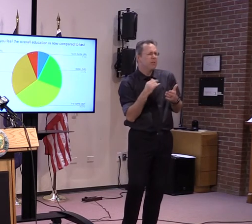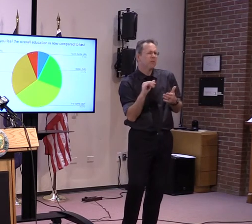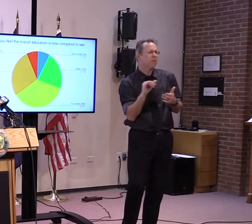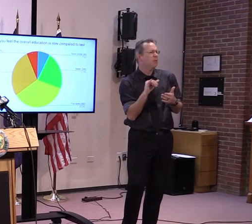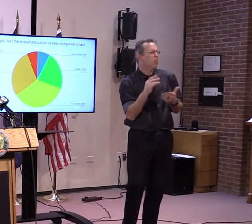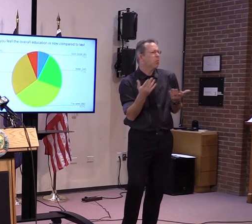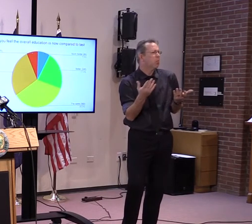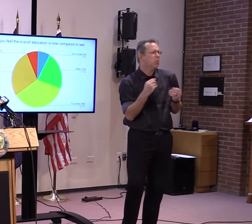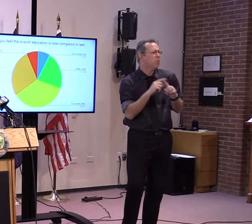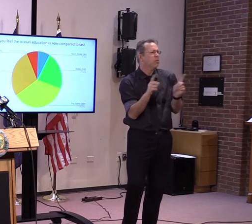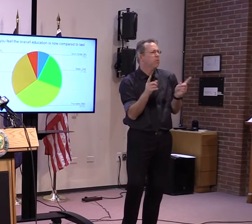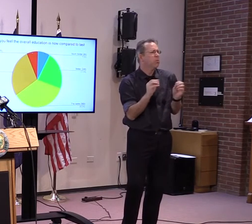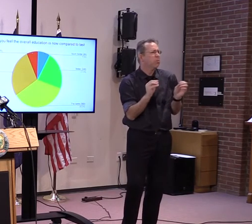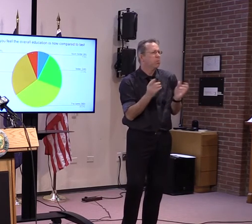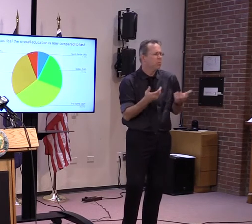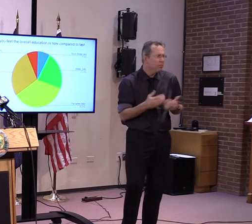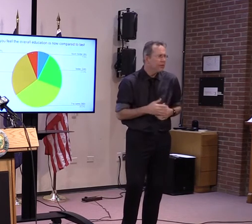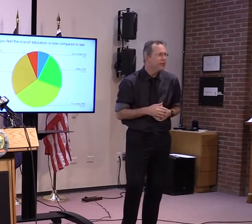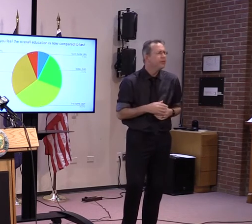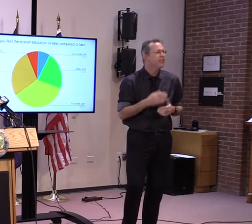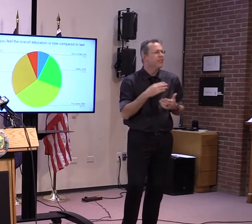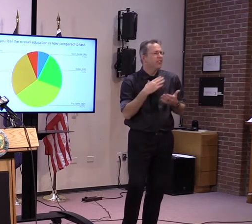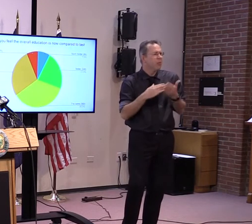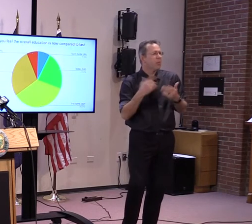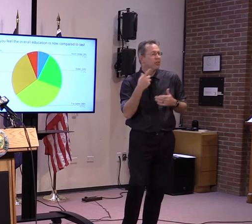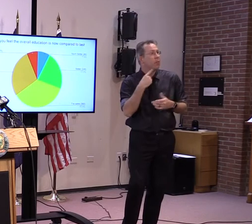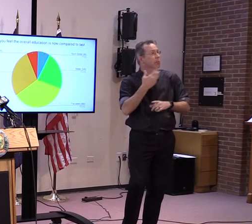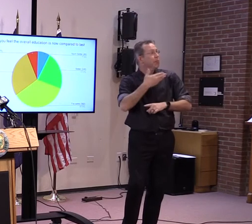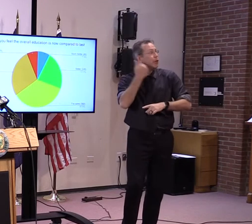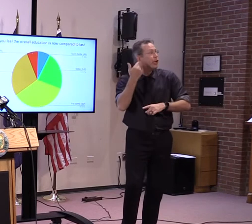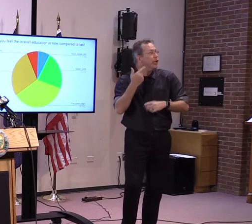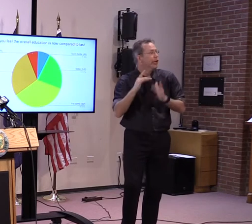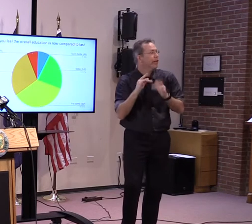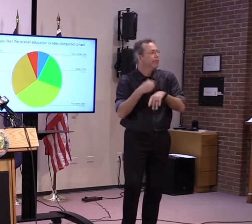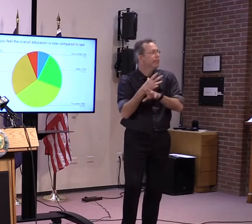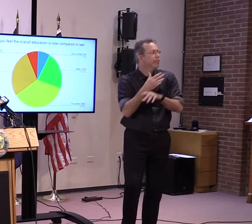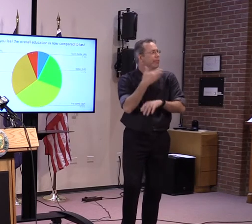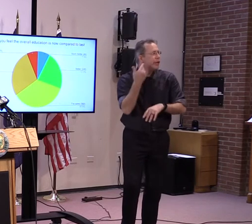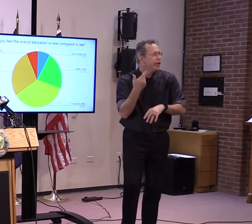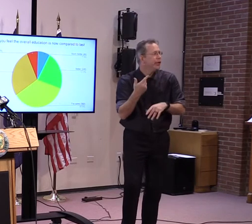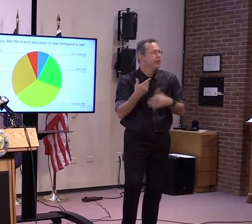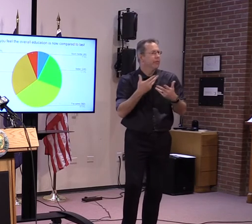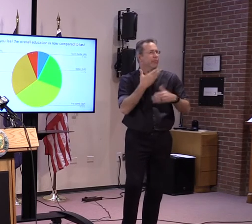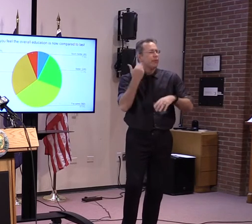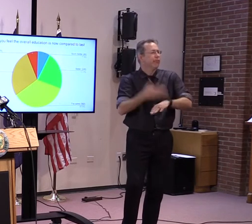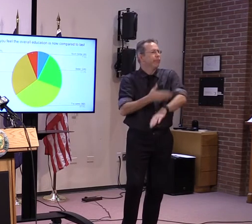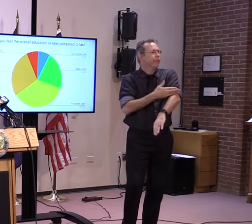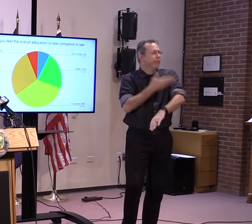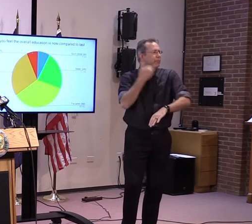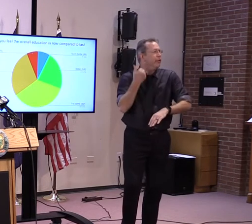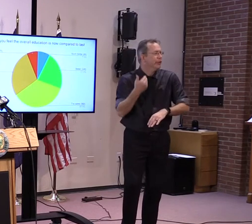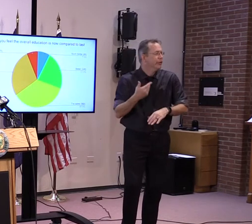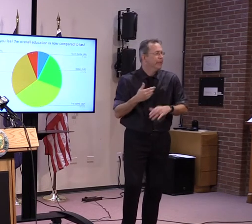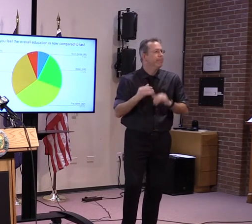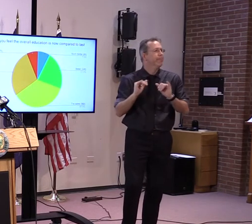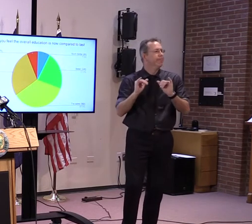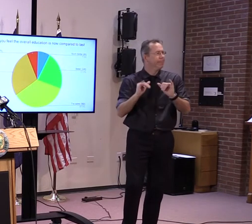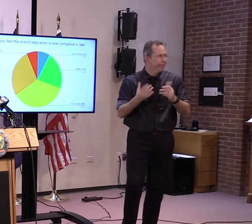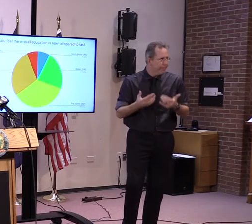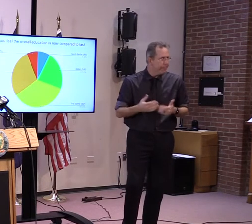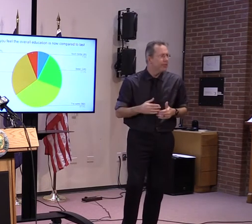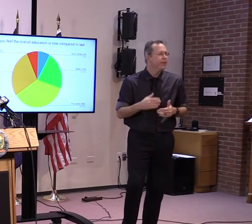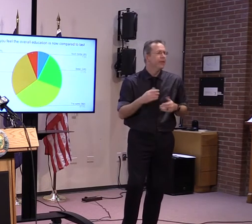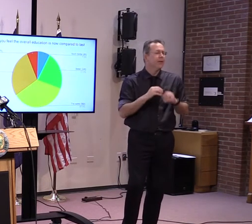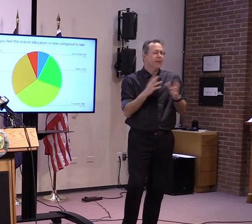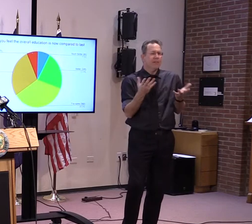About a third say that it's better or much better, which we could obviously make assumptions